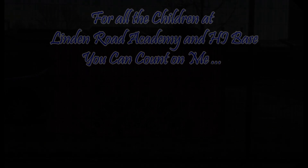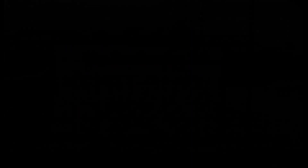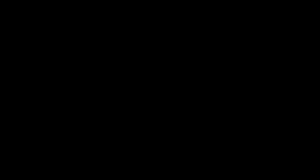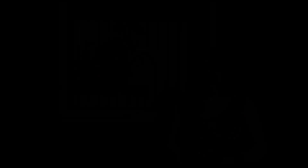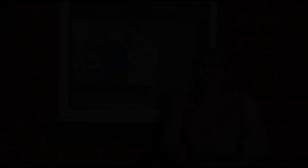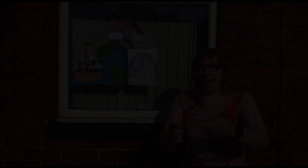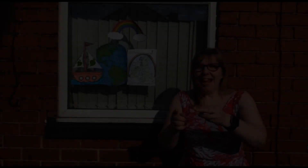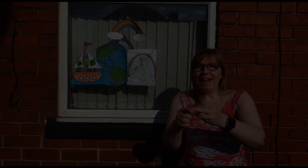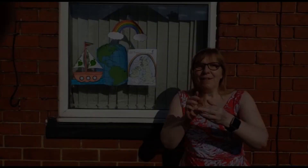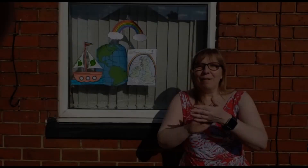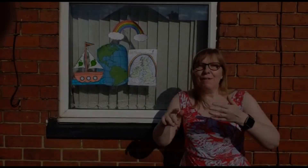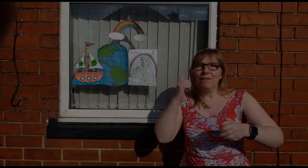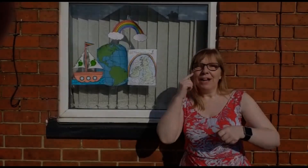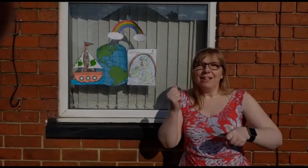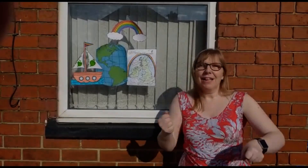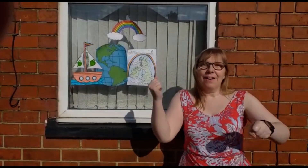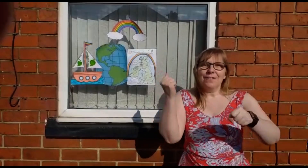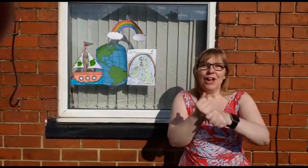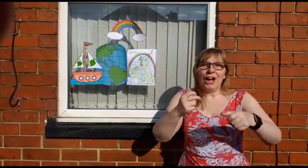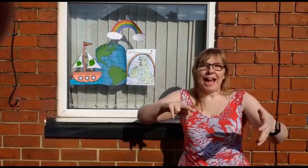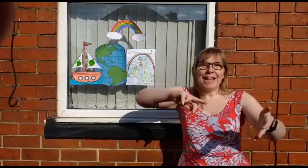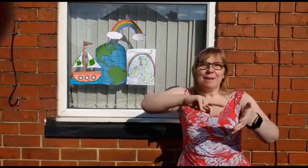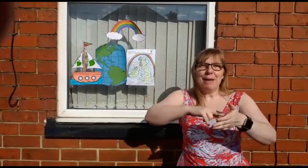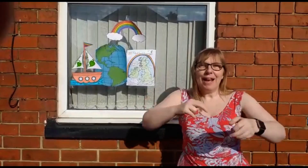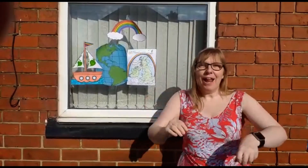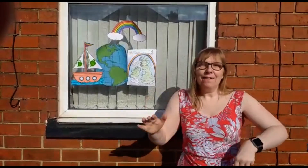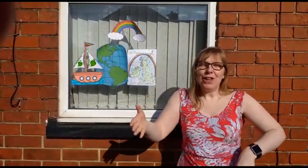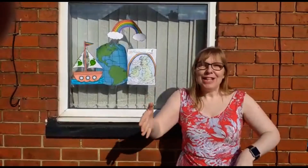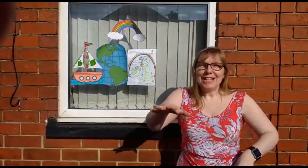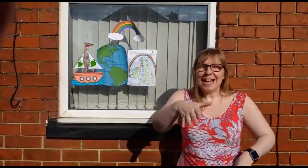If you ever find yourself stuck in the middle of the sea